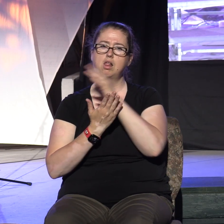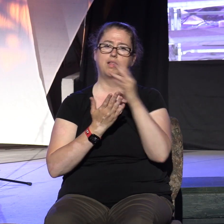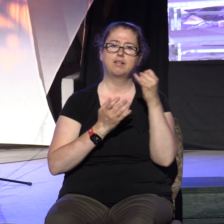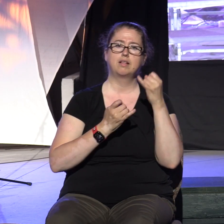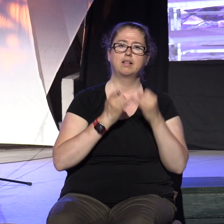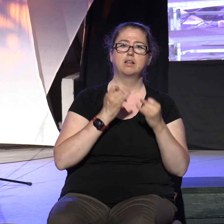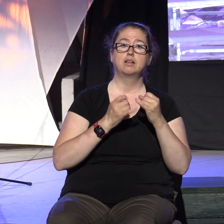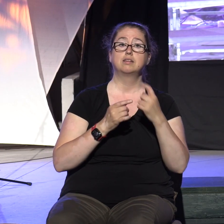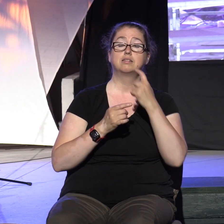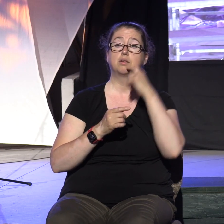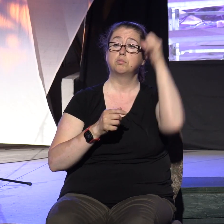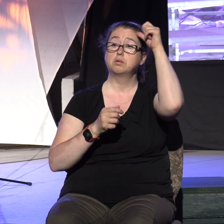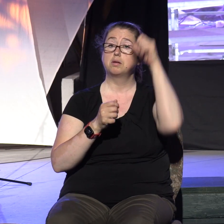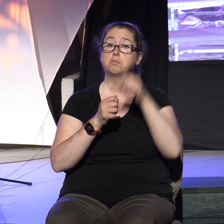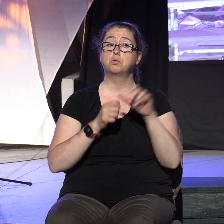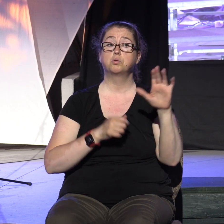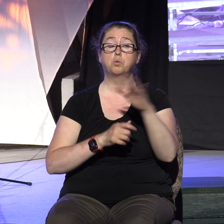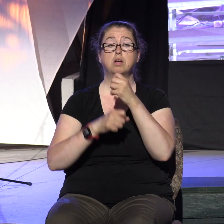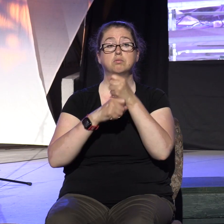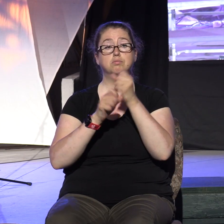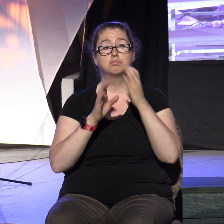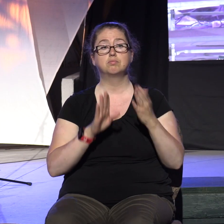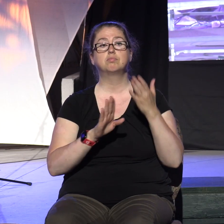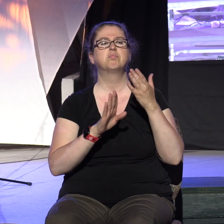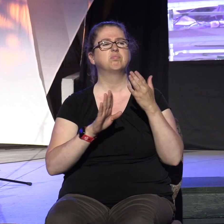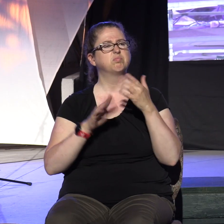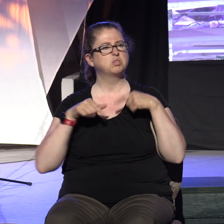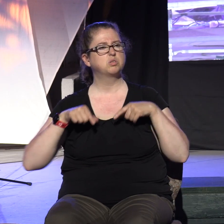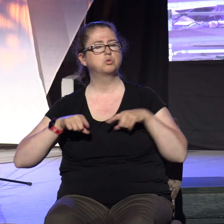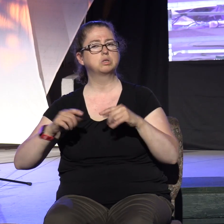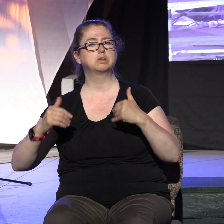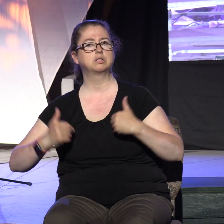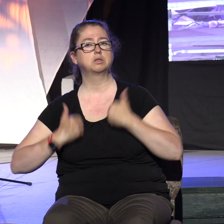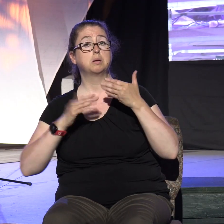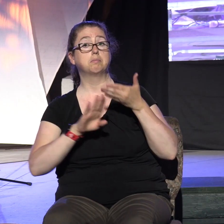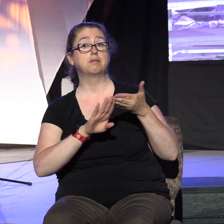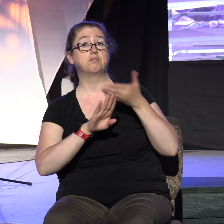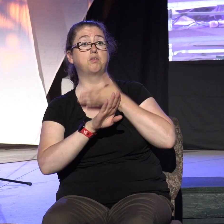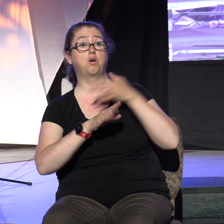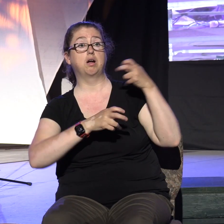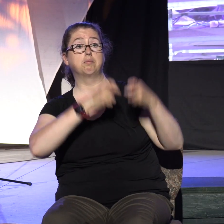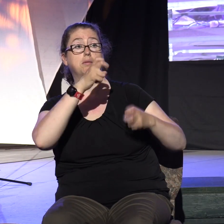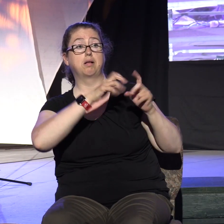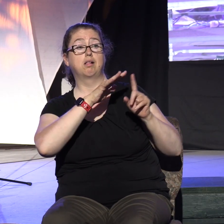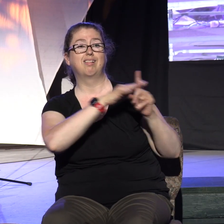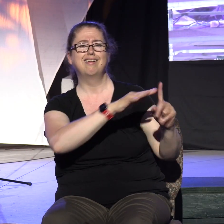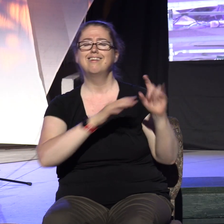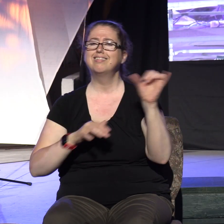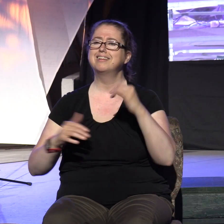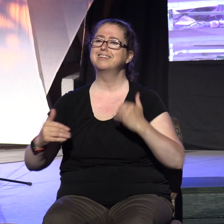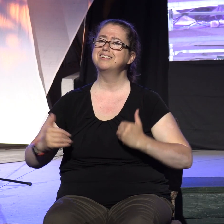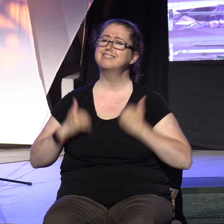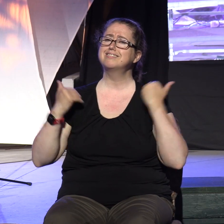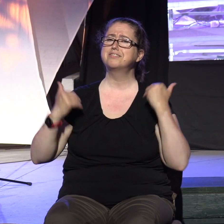be filled with joy, live life to its fullest, and invest yourself in the stuff that really matters,